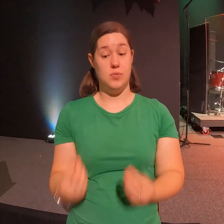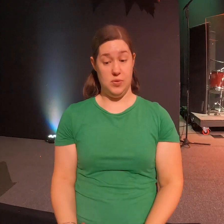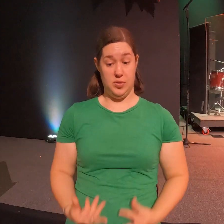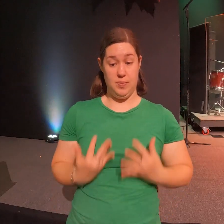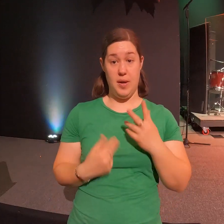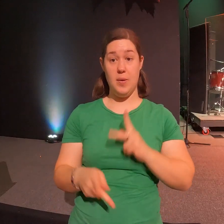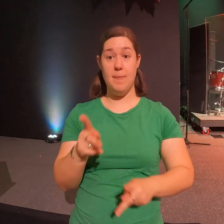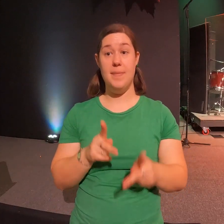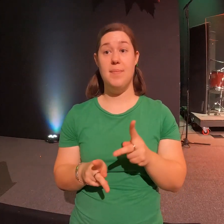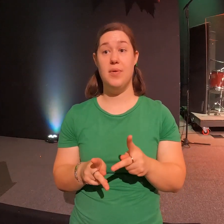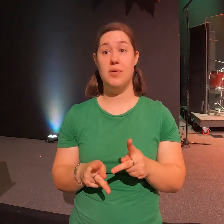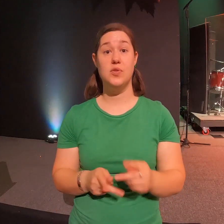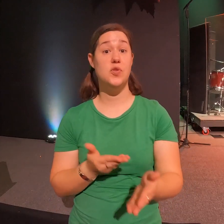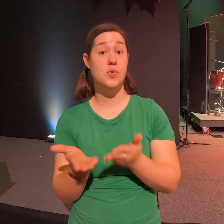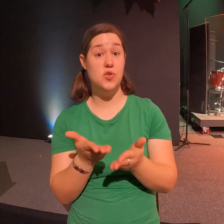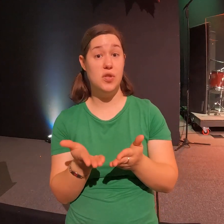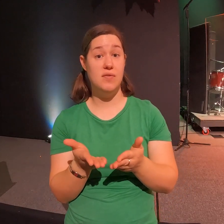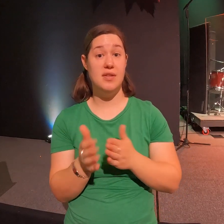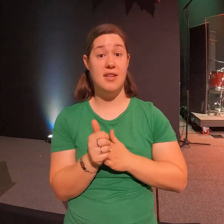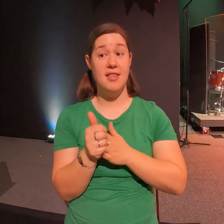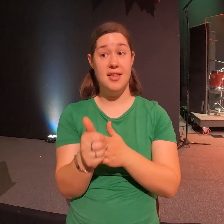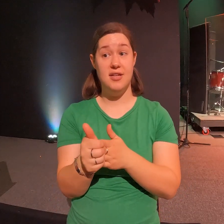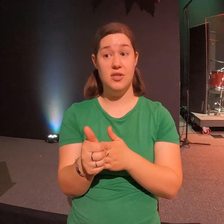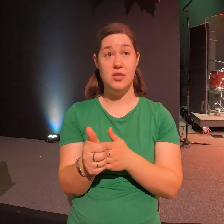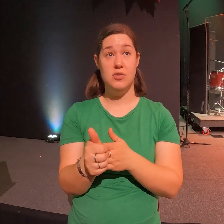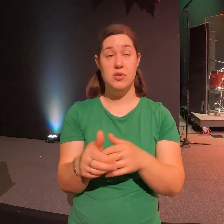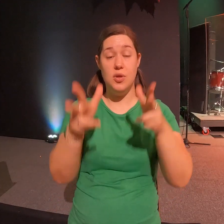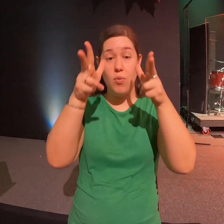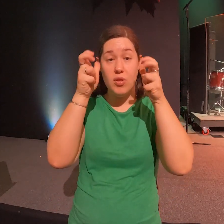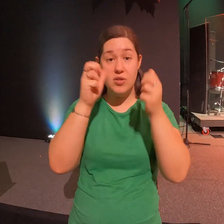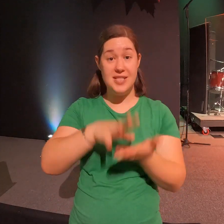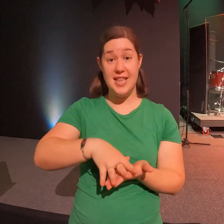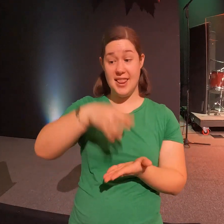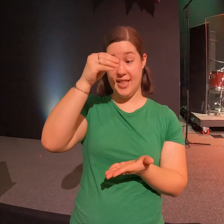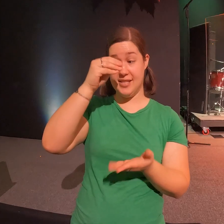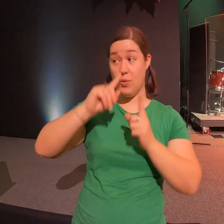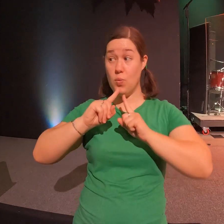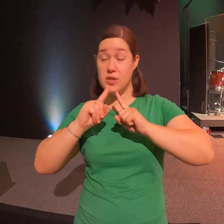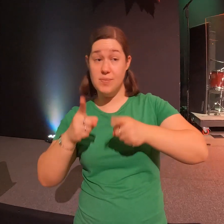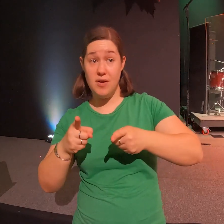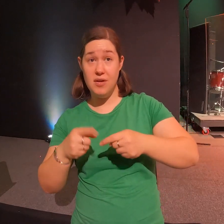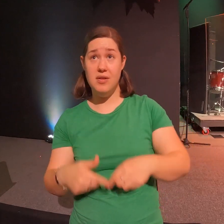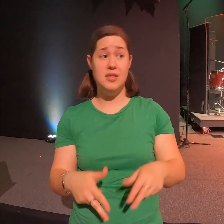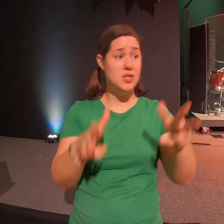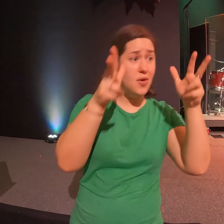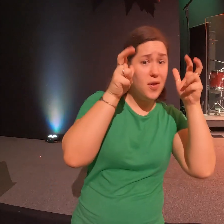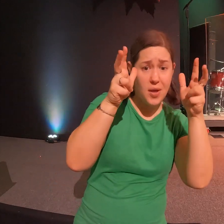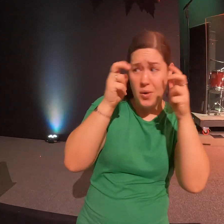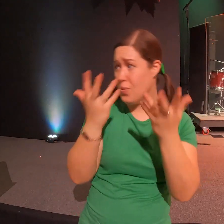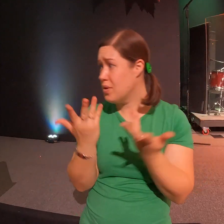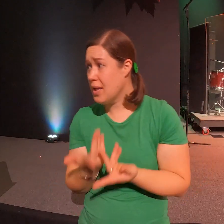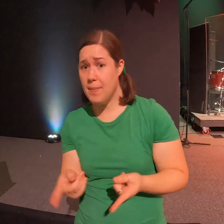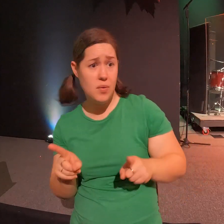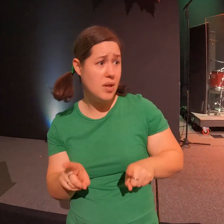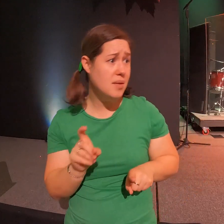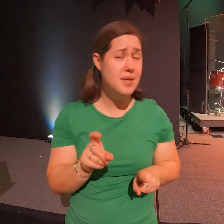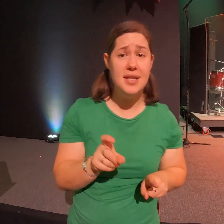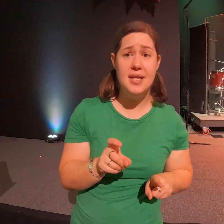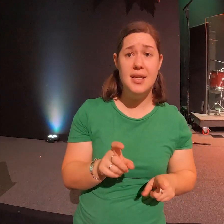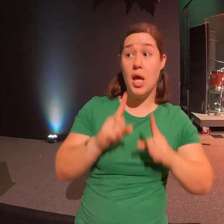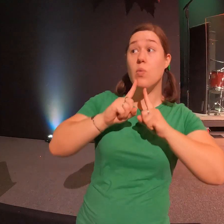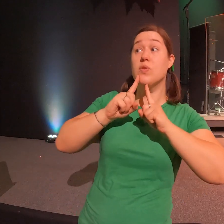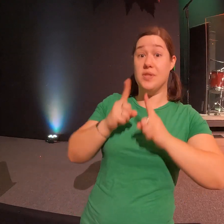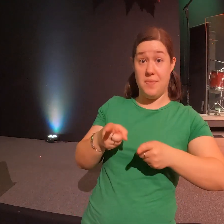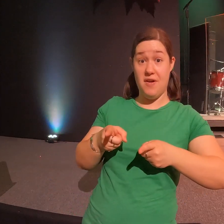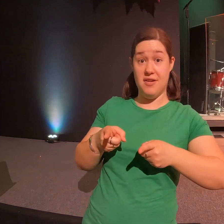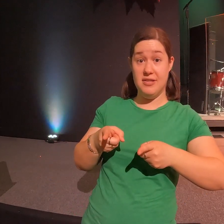and then respond. Hear the needs, the cries of those around them and respond. And before